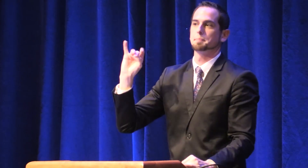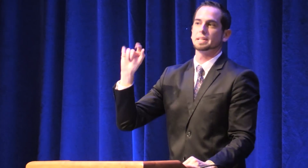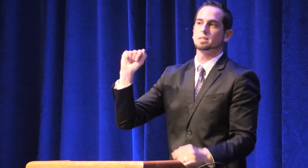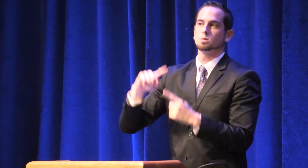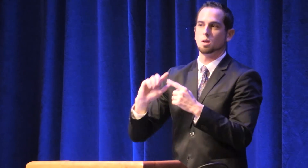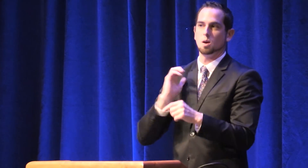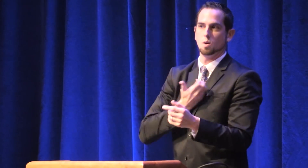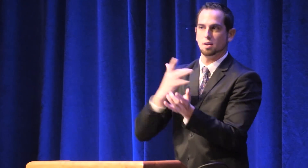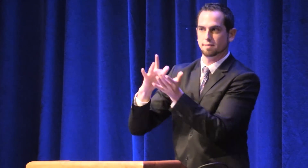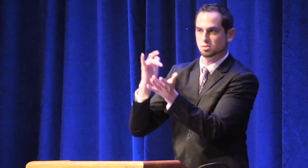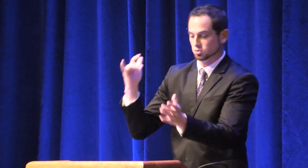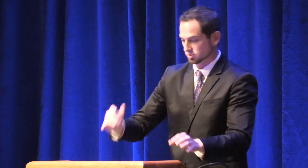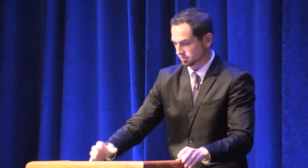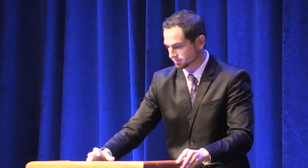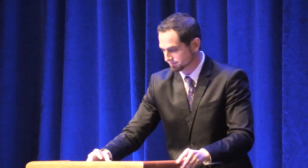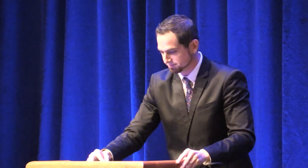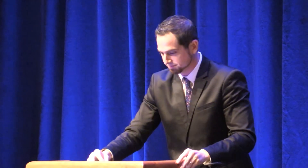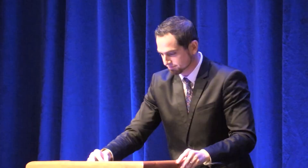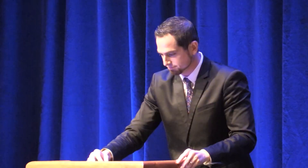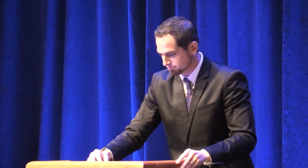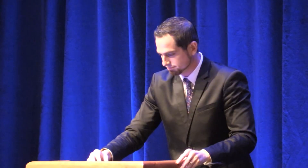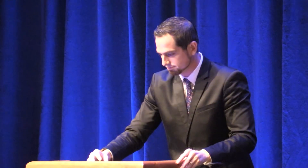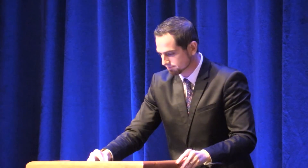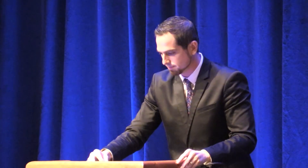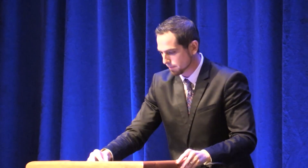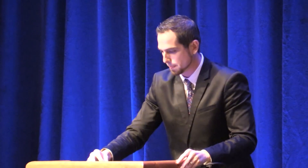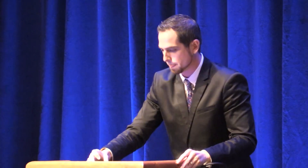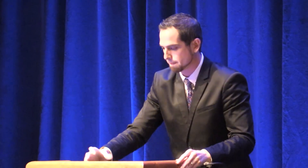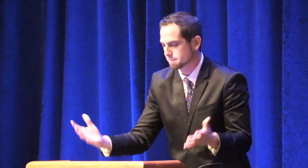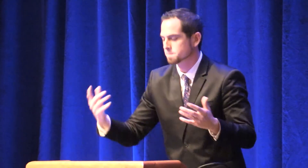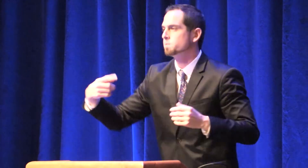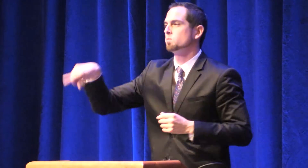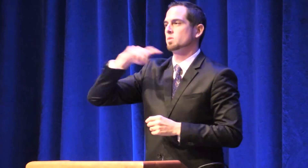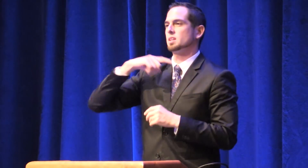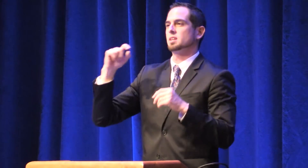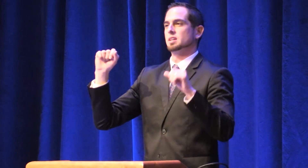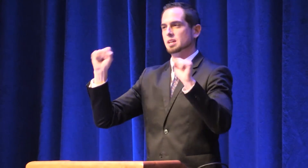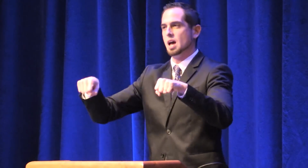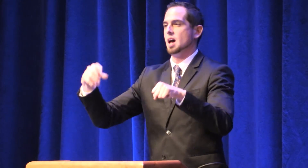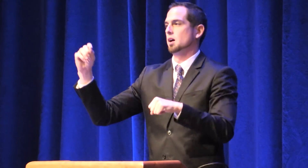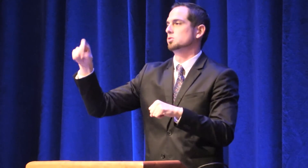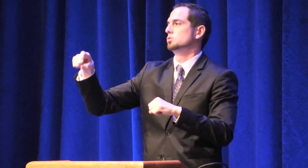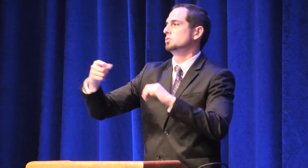these type of access for us. And we have to use the media to our advantage.